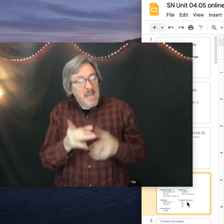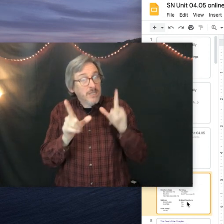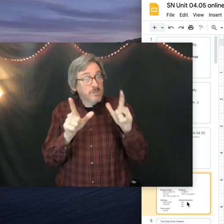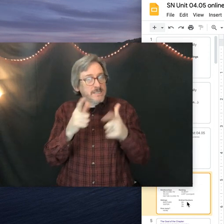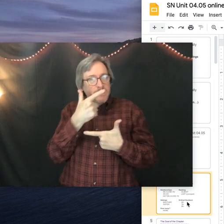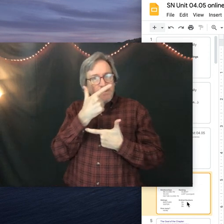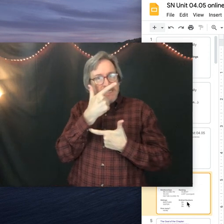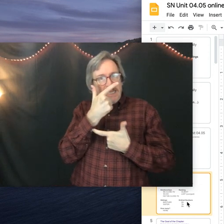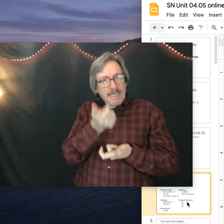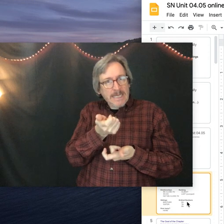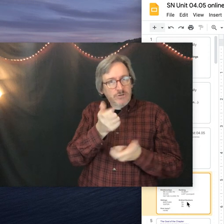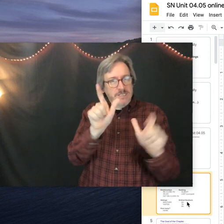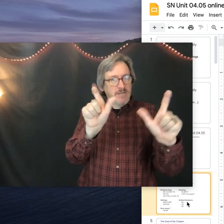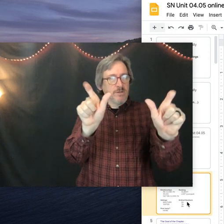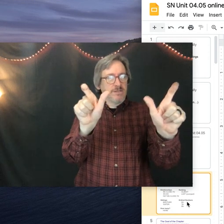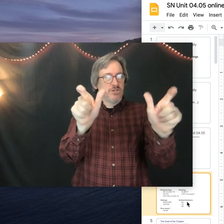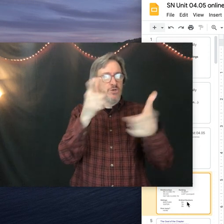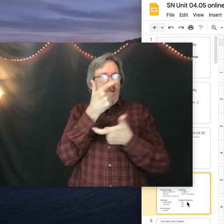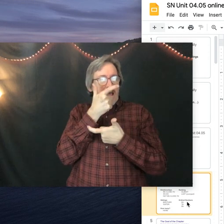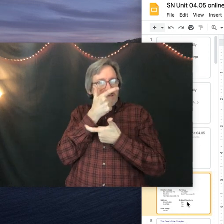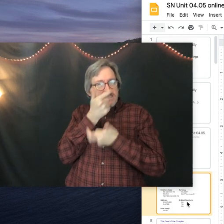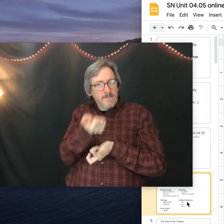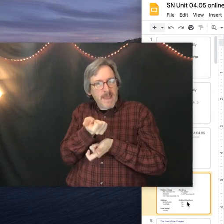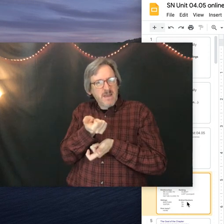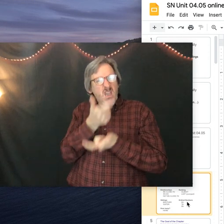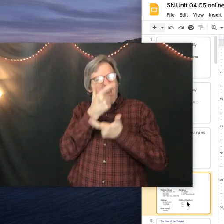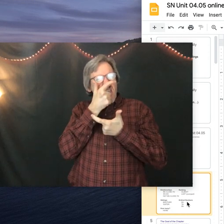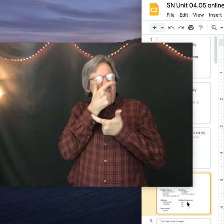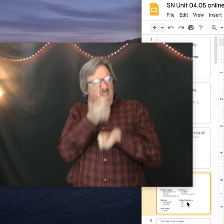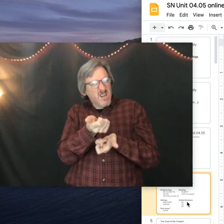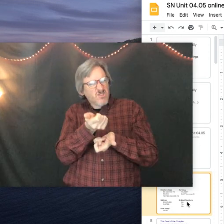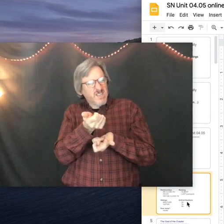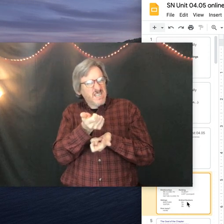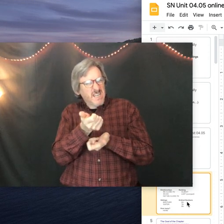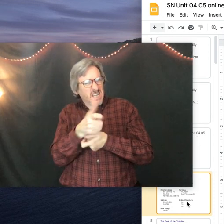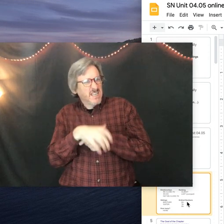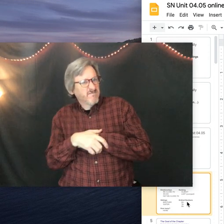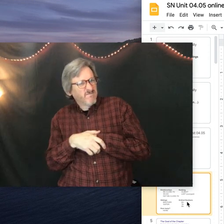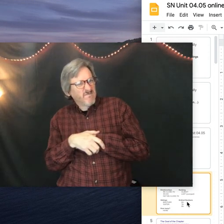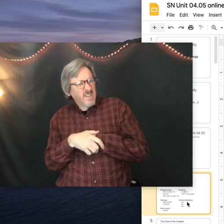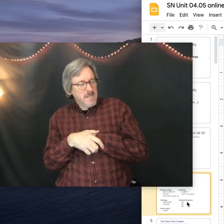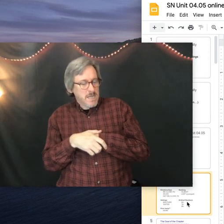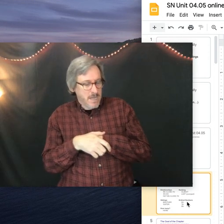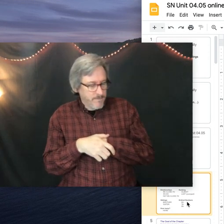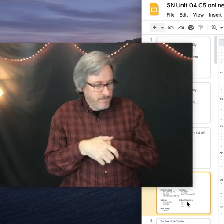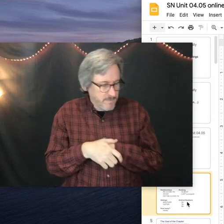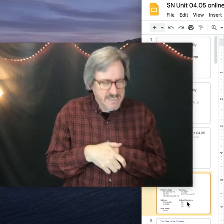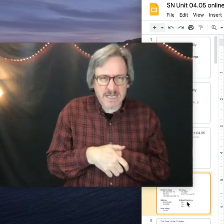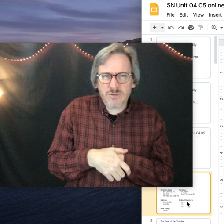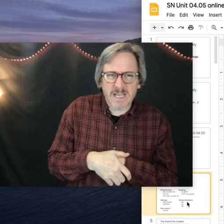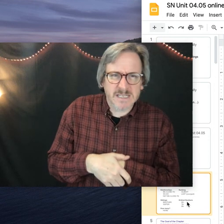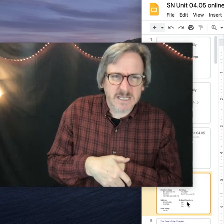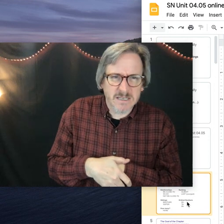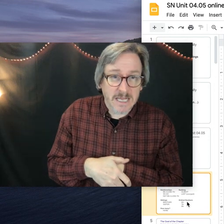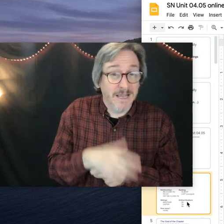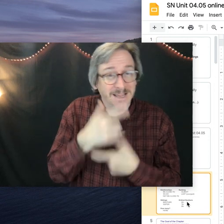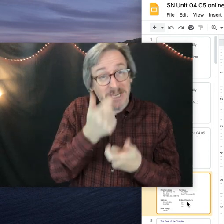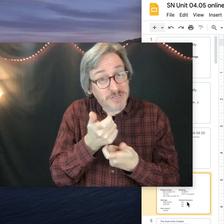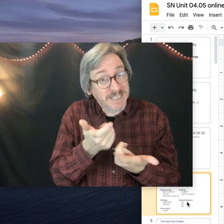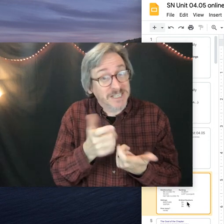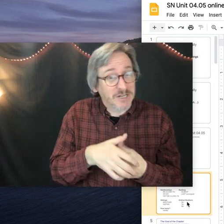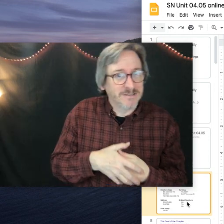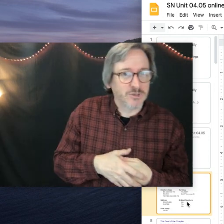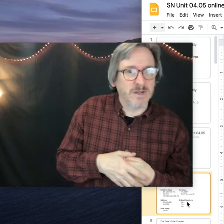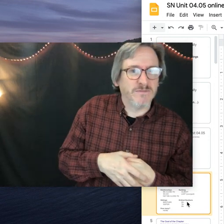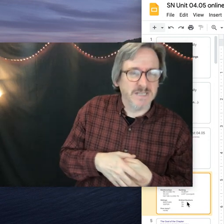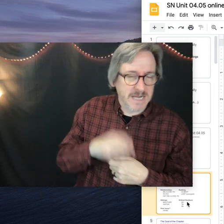Interesting. You'll sometimes see it interesting with two L's that bend. Interesting. It's an